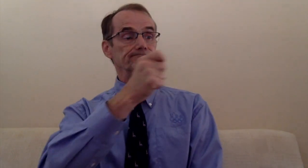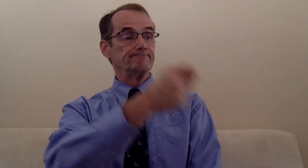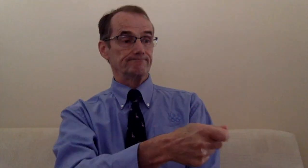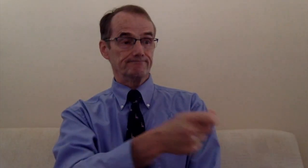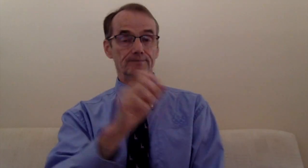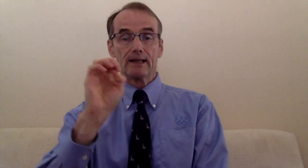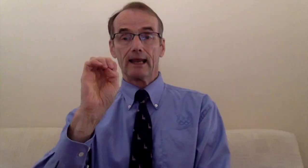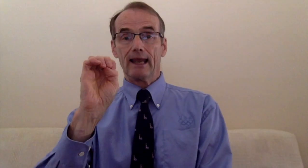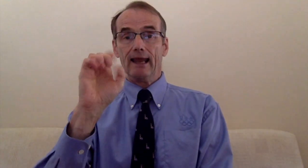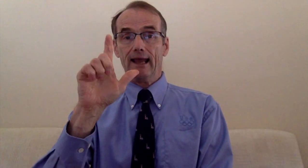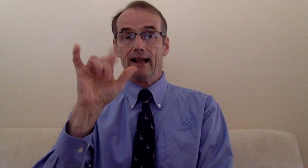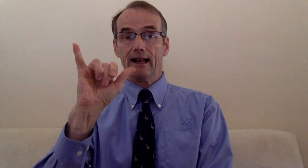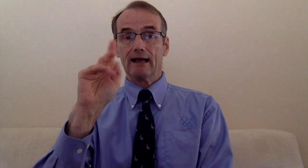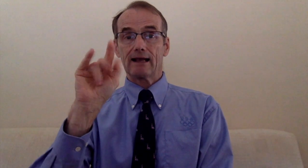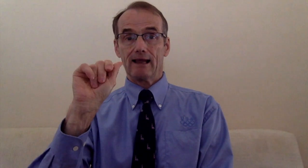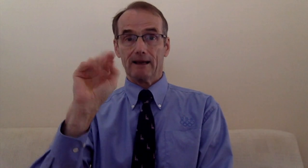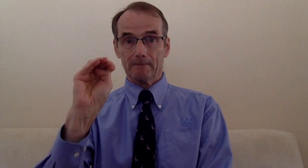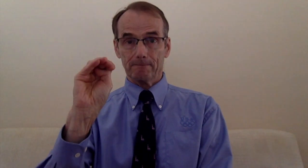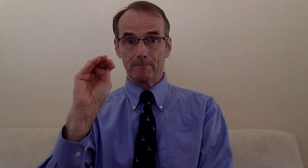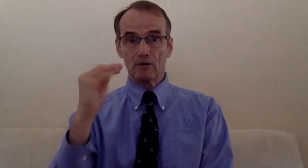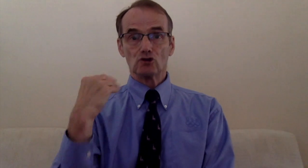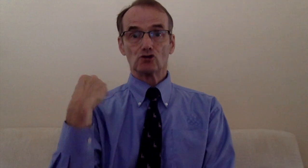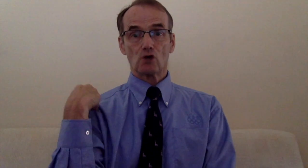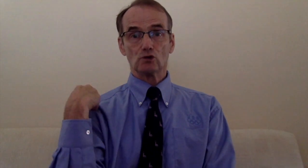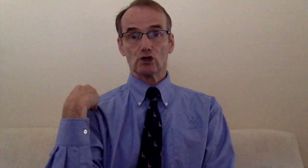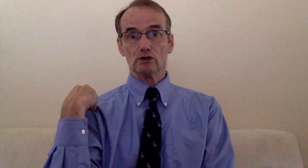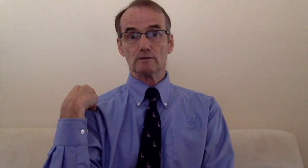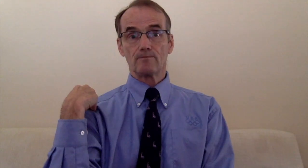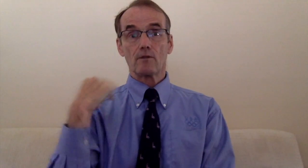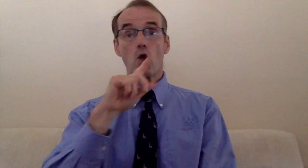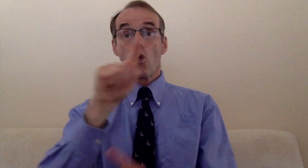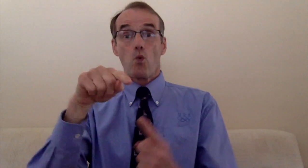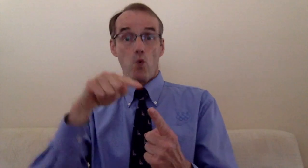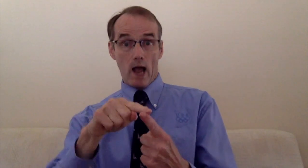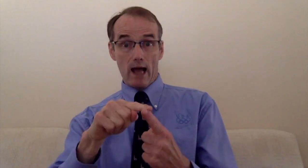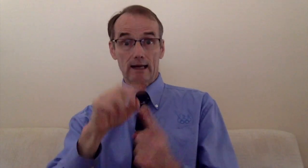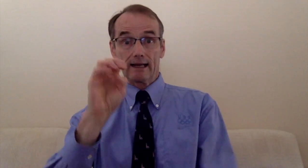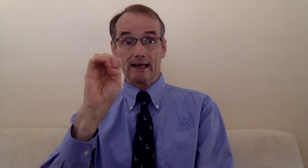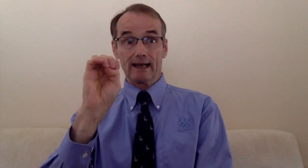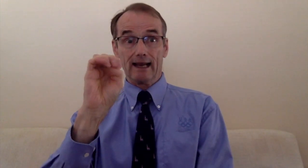David on Eliakim's shoulder.